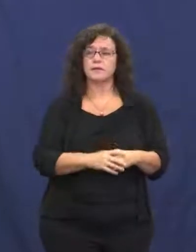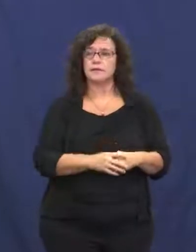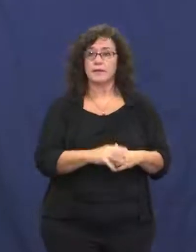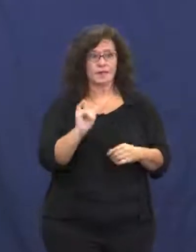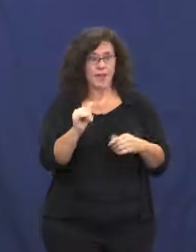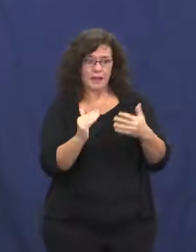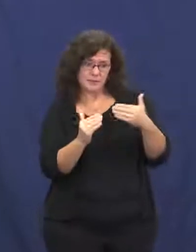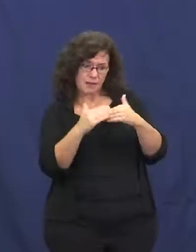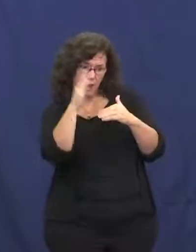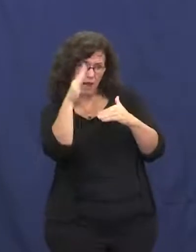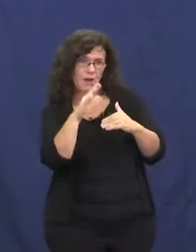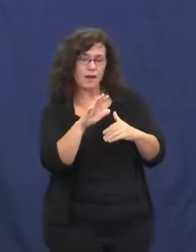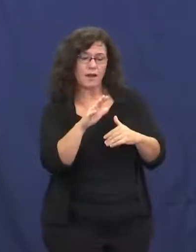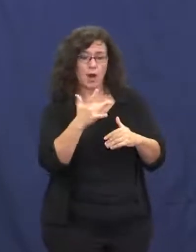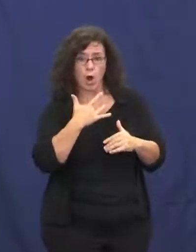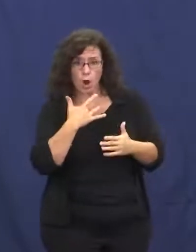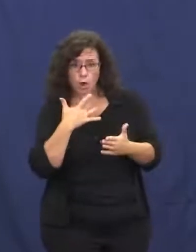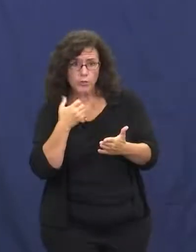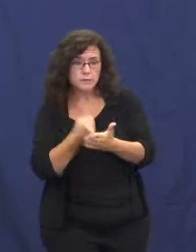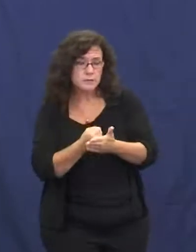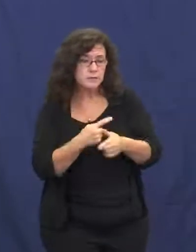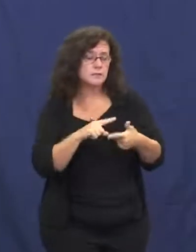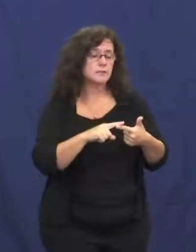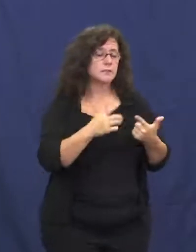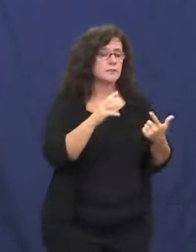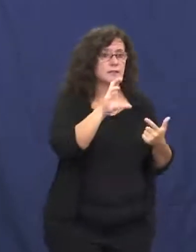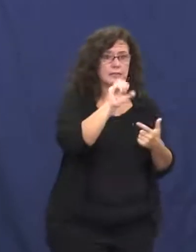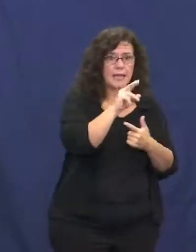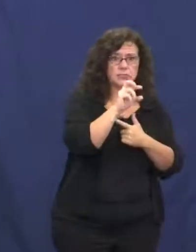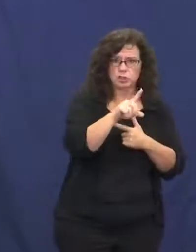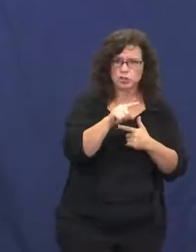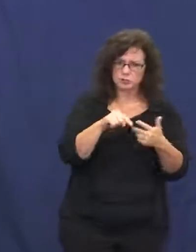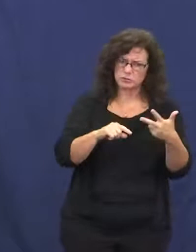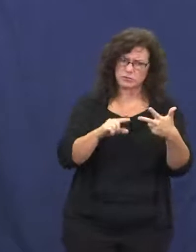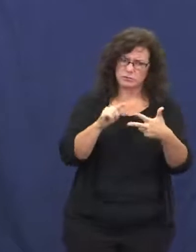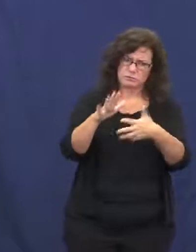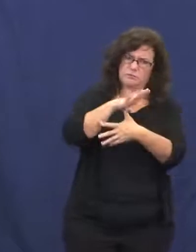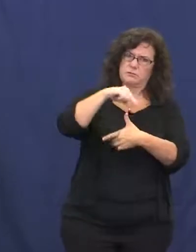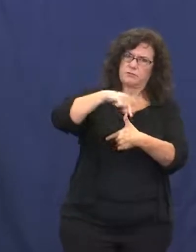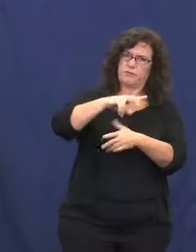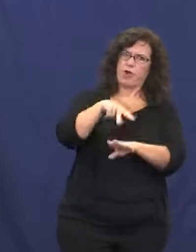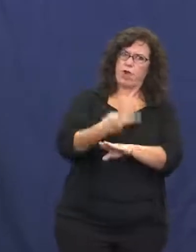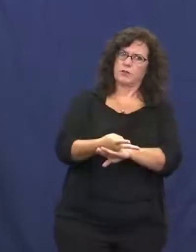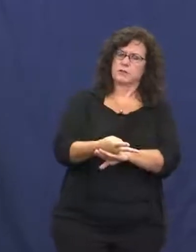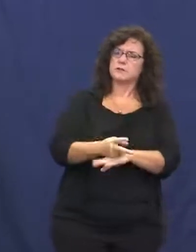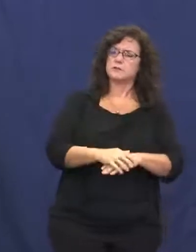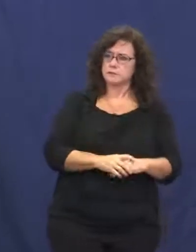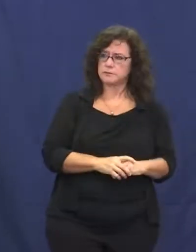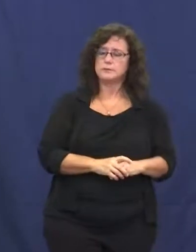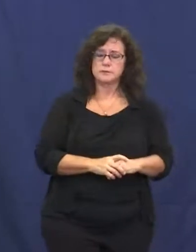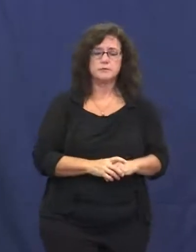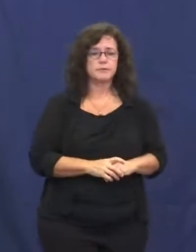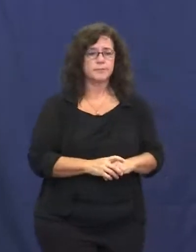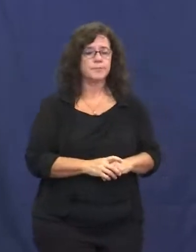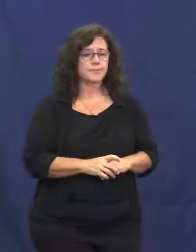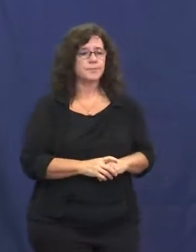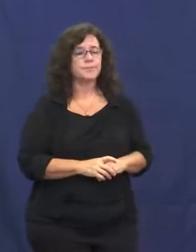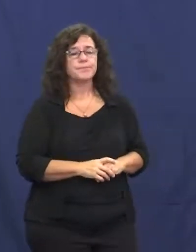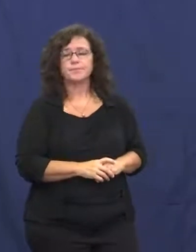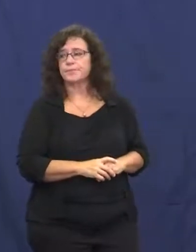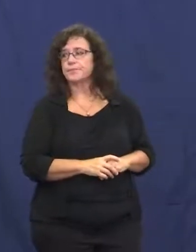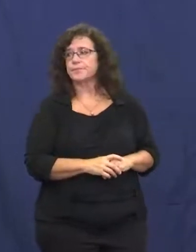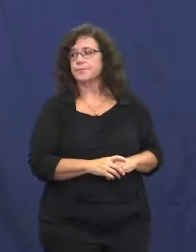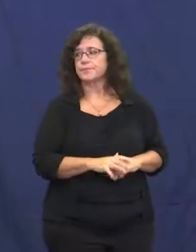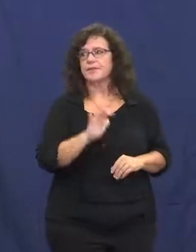of Aging states that falls are the #1 cause of injury-related deaths, as well as unintentional injuries